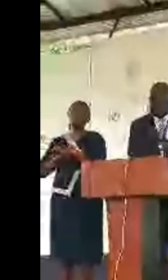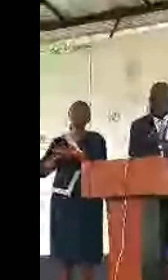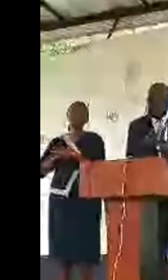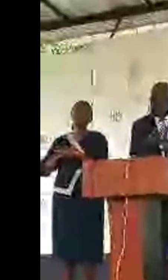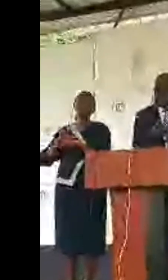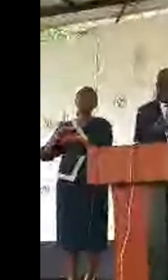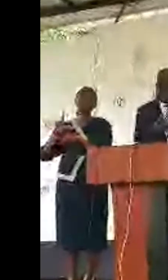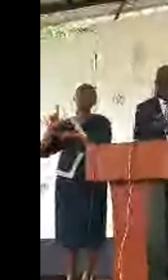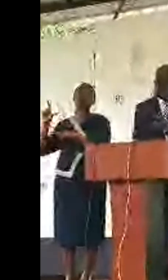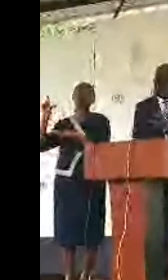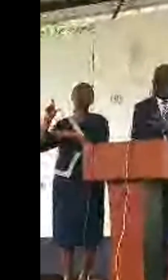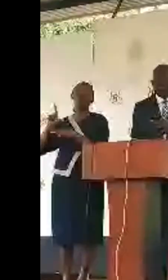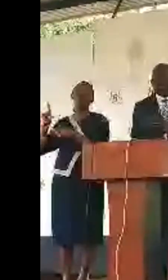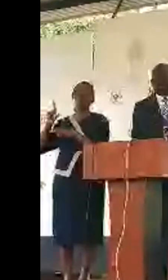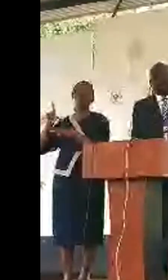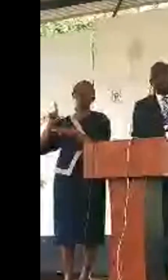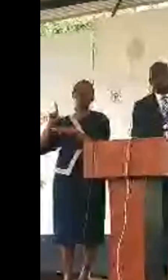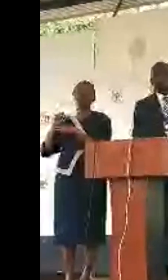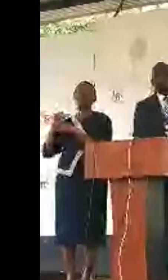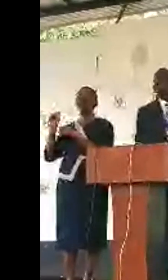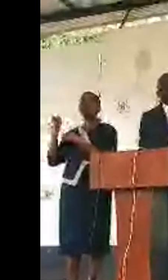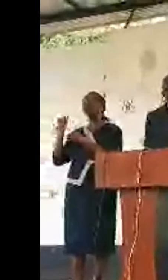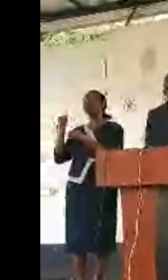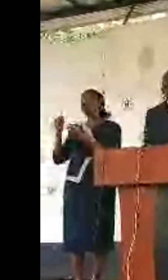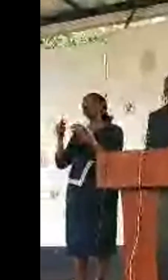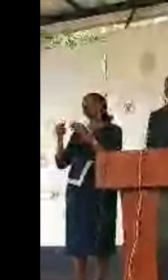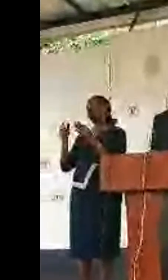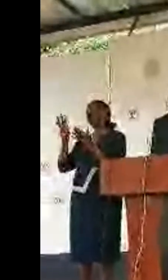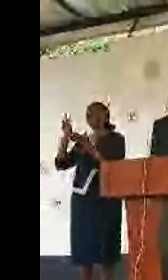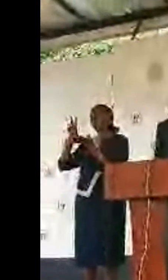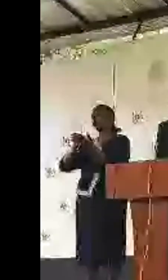Lawrence, we have not yet disaggregated